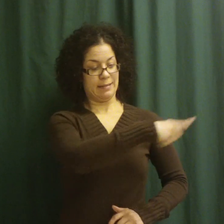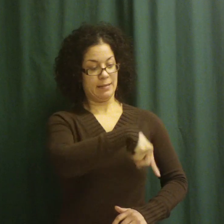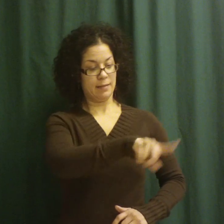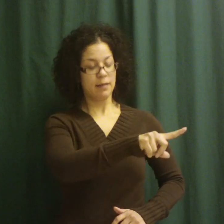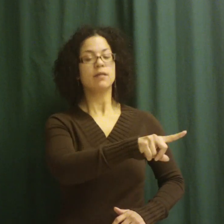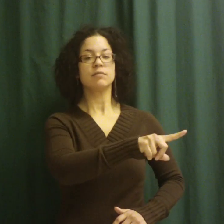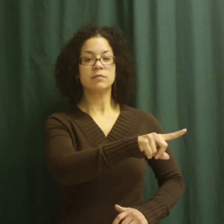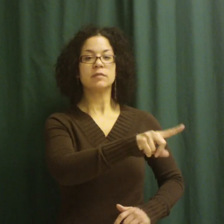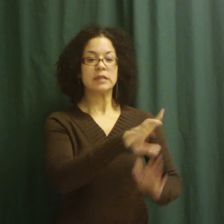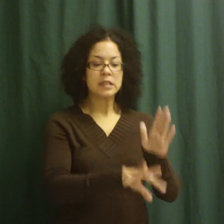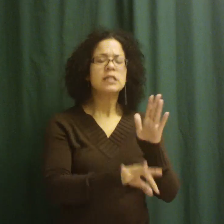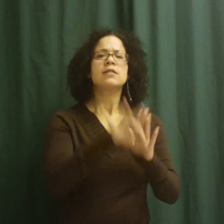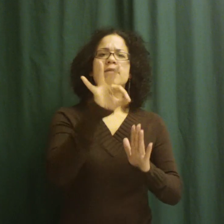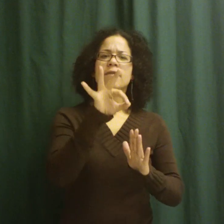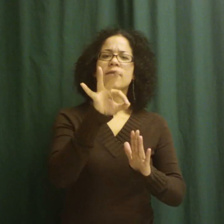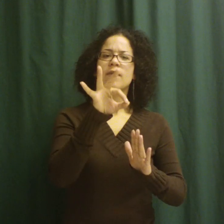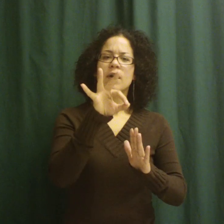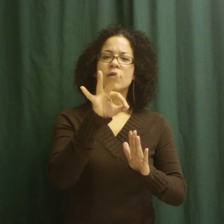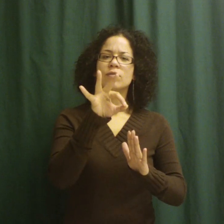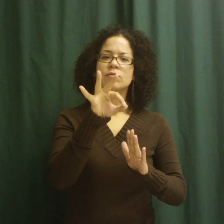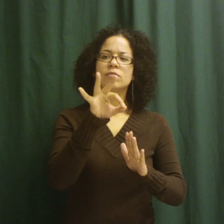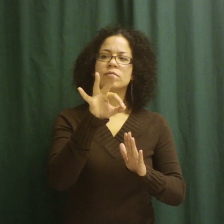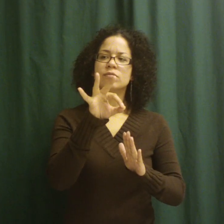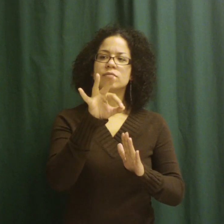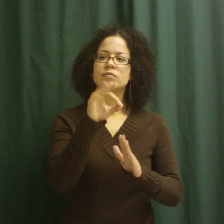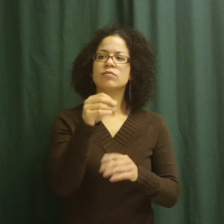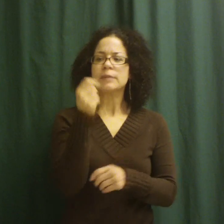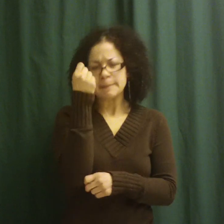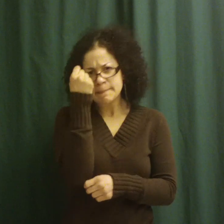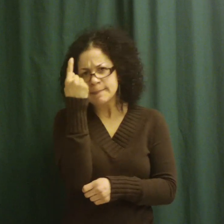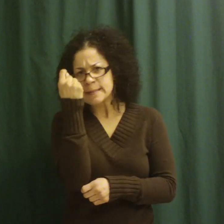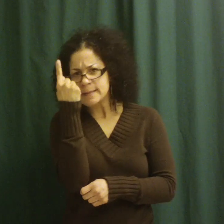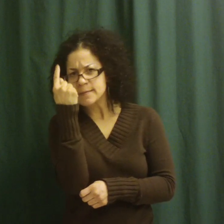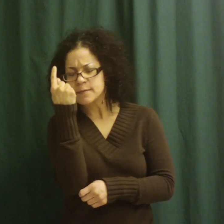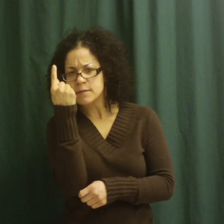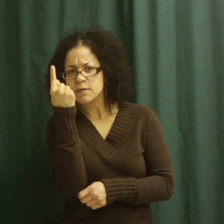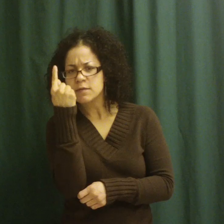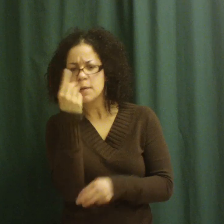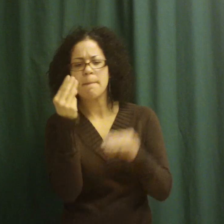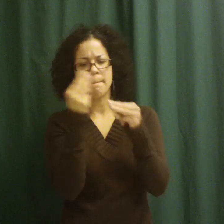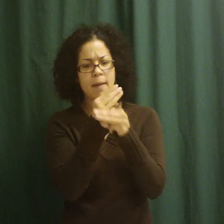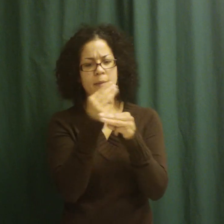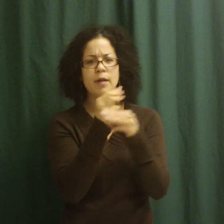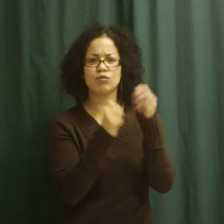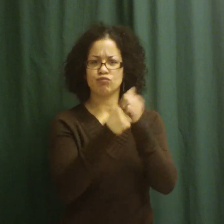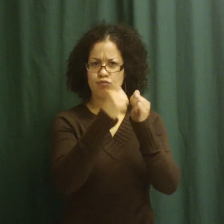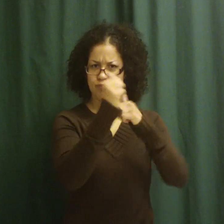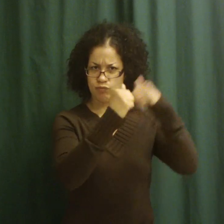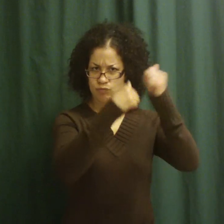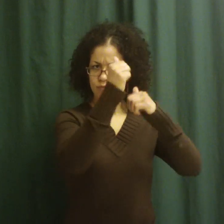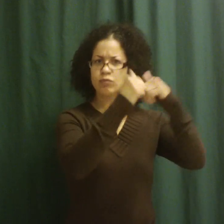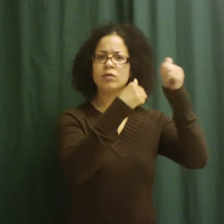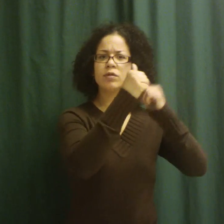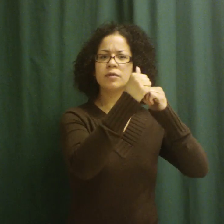The ideas in this book have been developed by many people in the years since then.